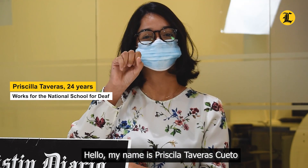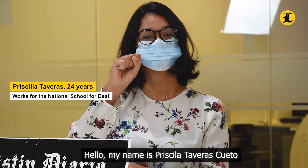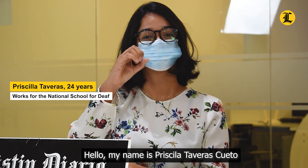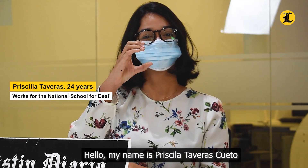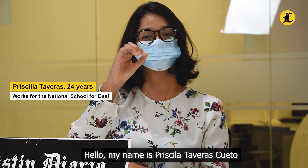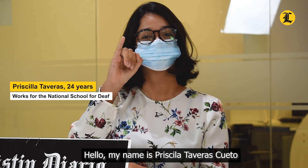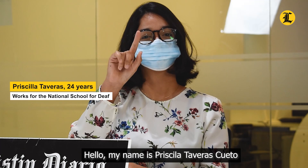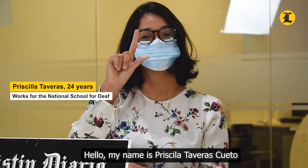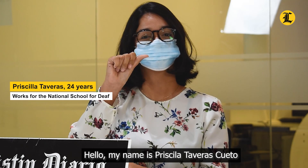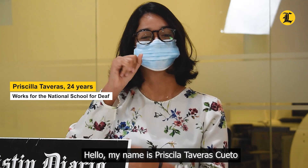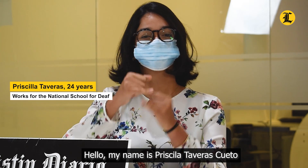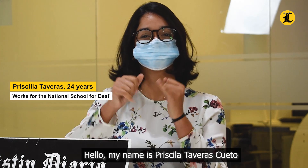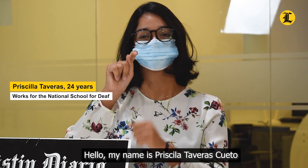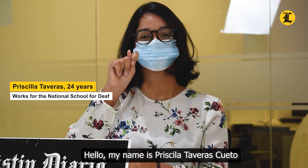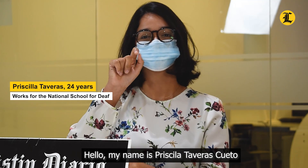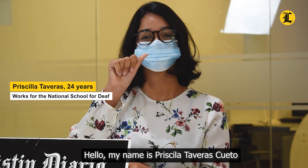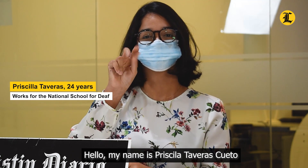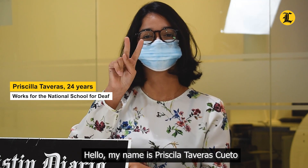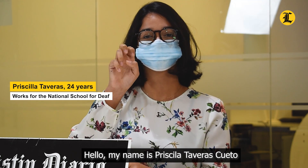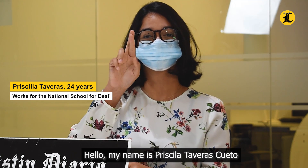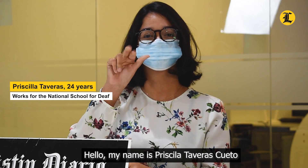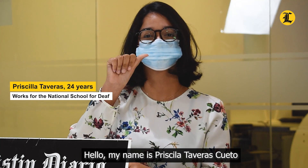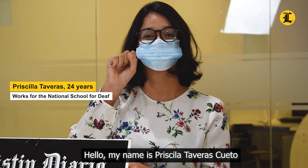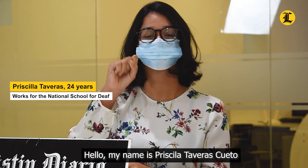Hello, my name is Priscilla